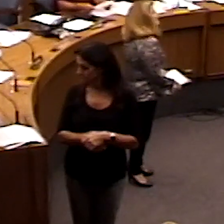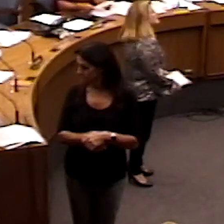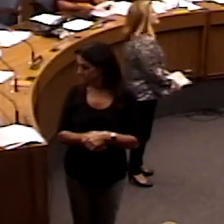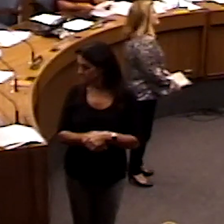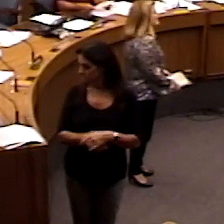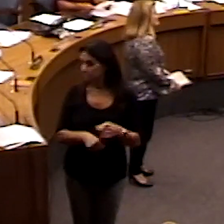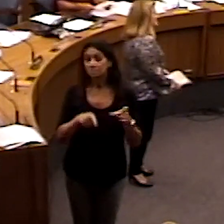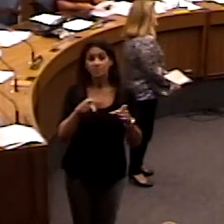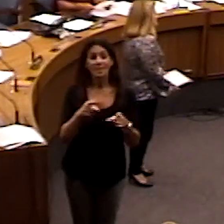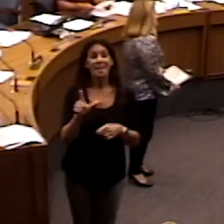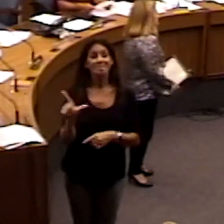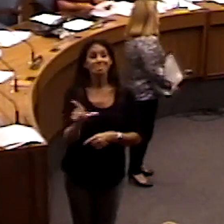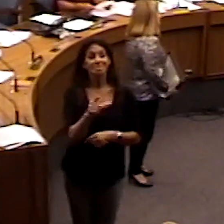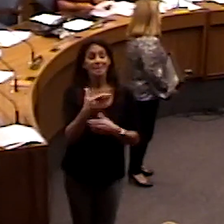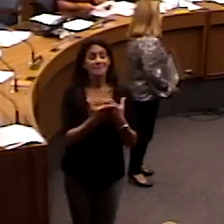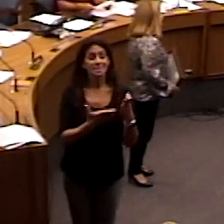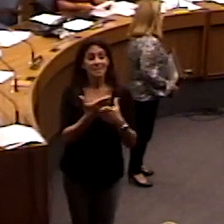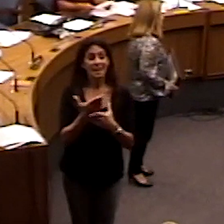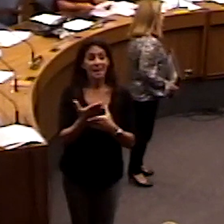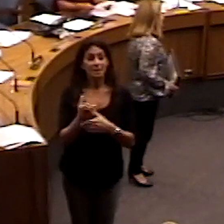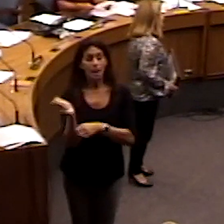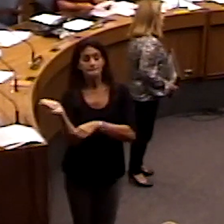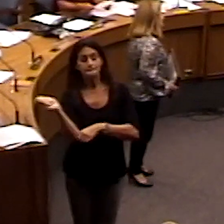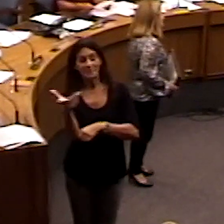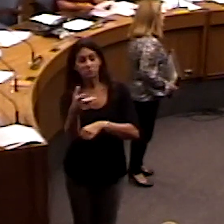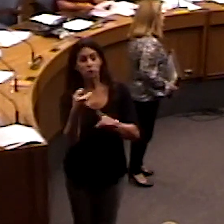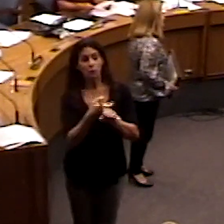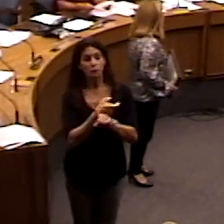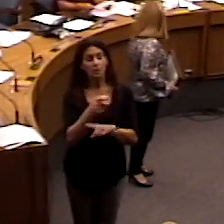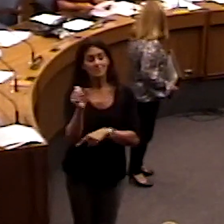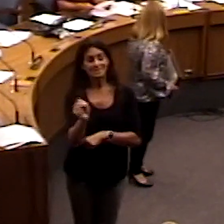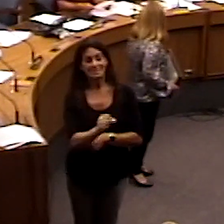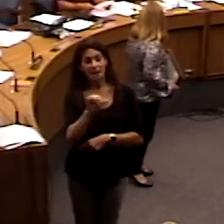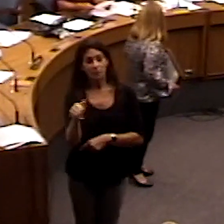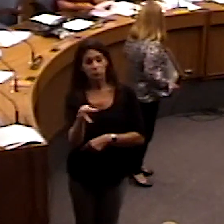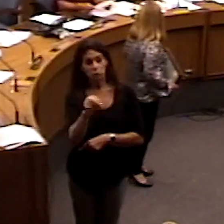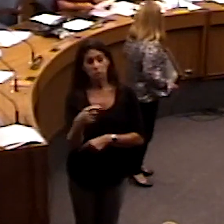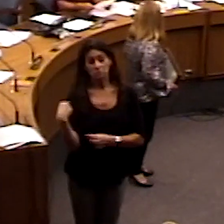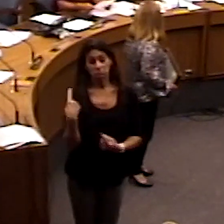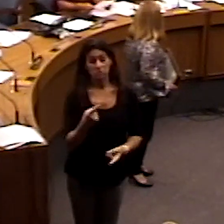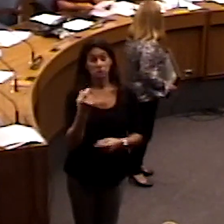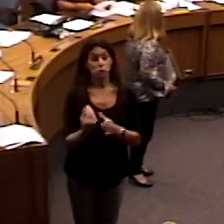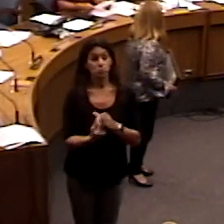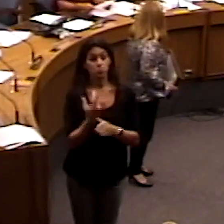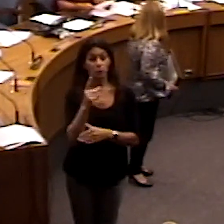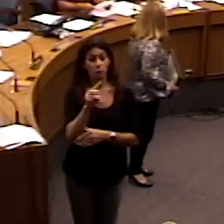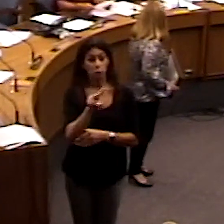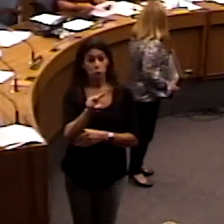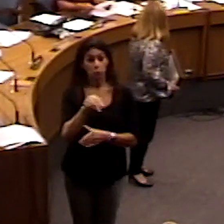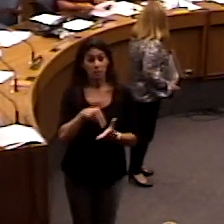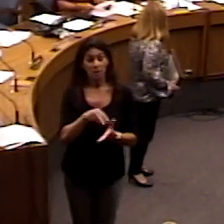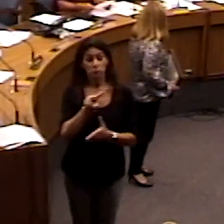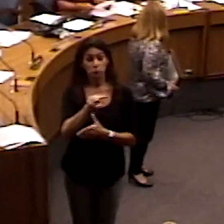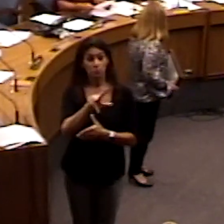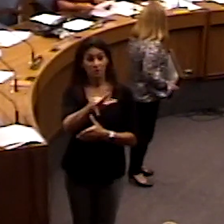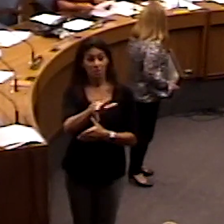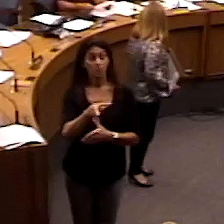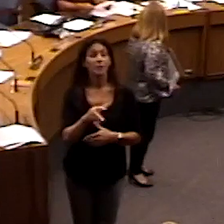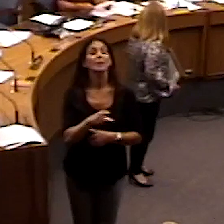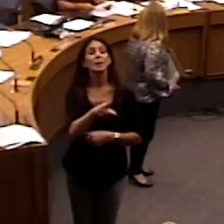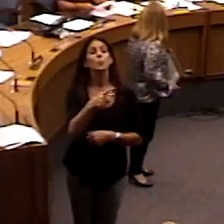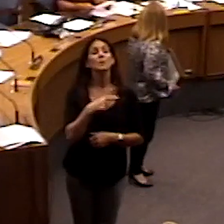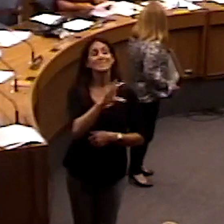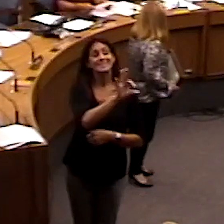is a left-handed pitcher for the South Jersey Sand Sharks. Throughout the spring of 23, Stephen was 9-0 in games pitched